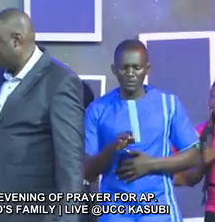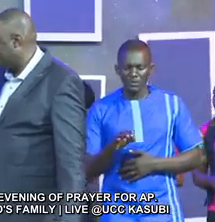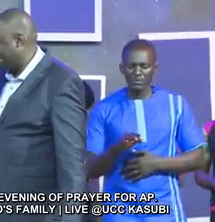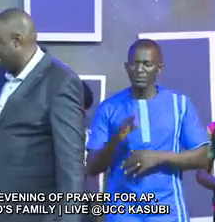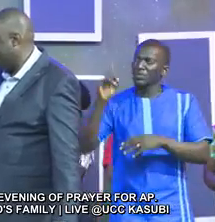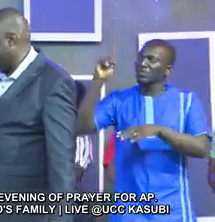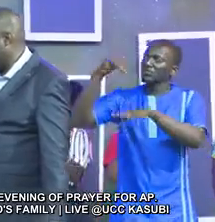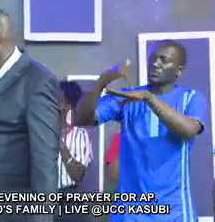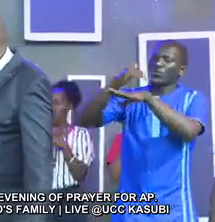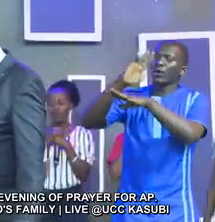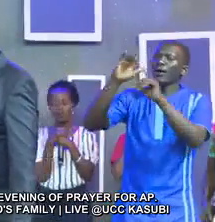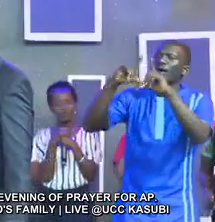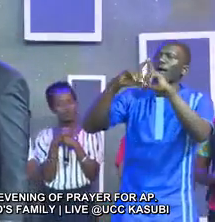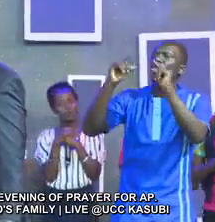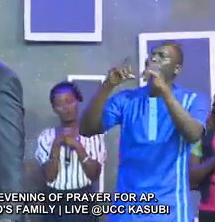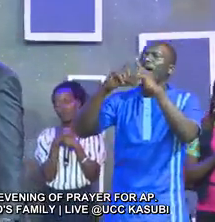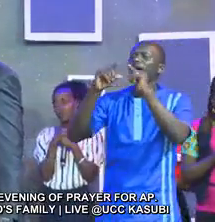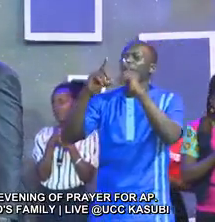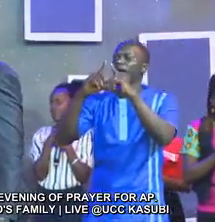You sent